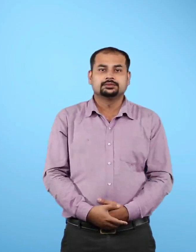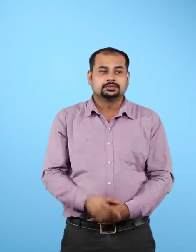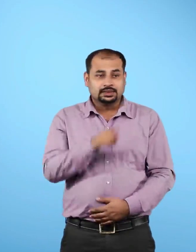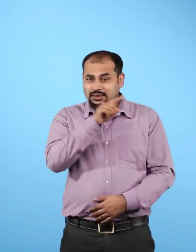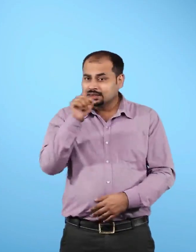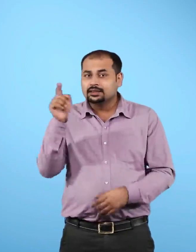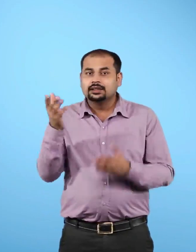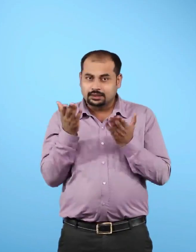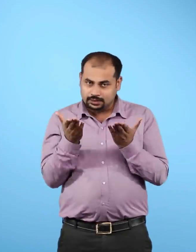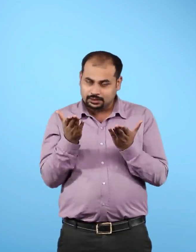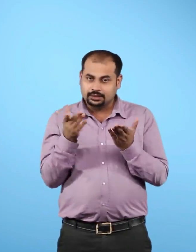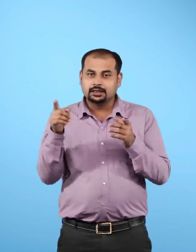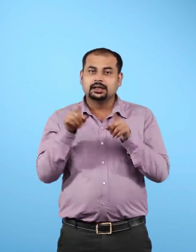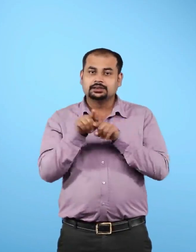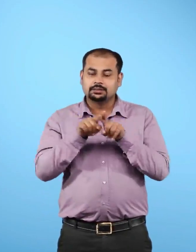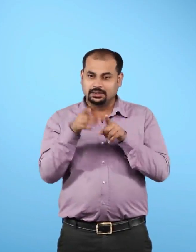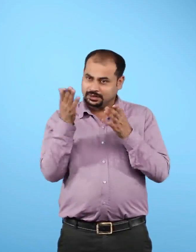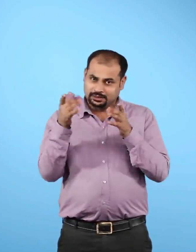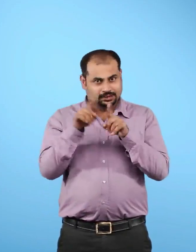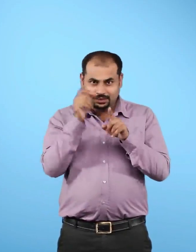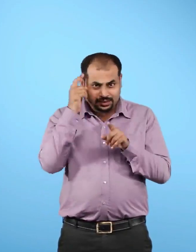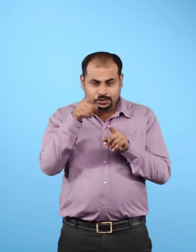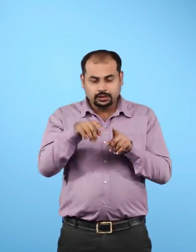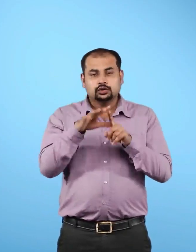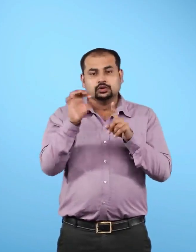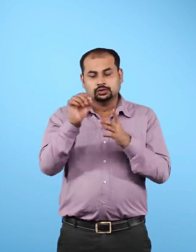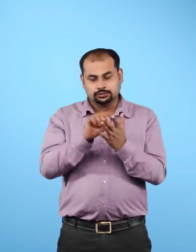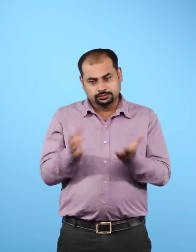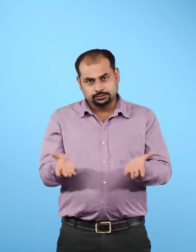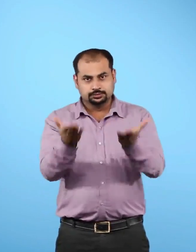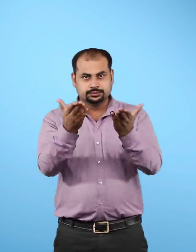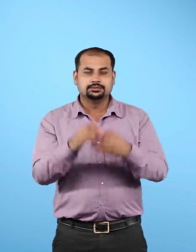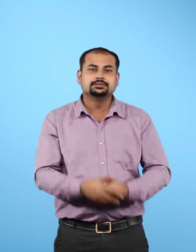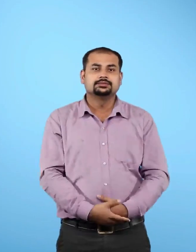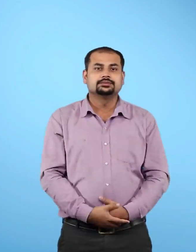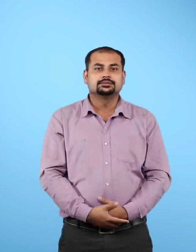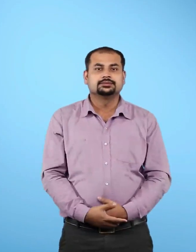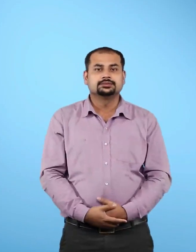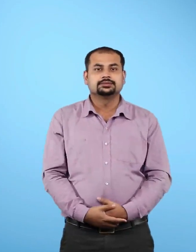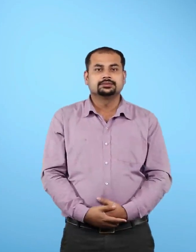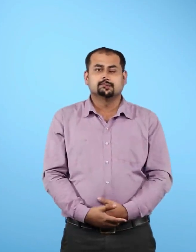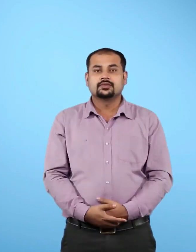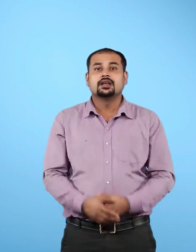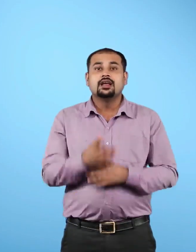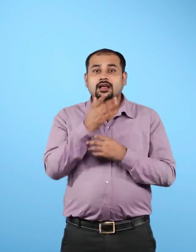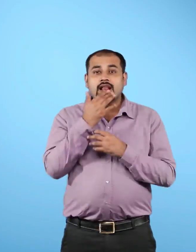So this is how the 3 columns will match. You got it?